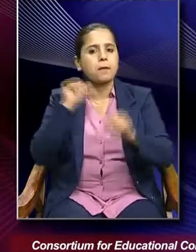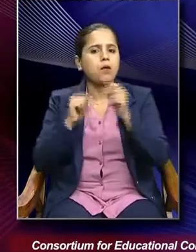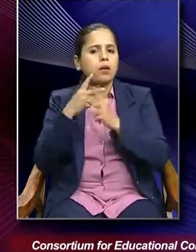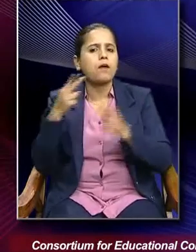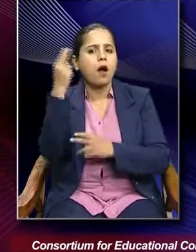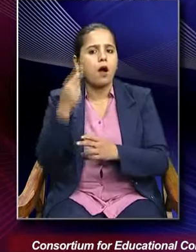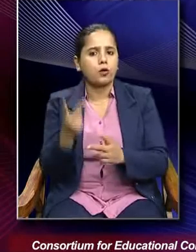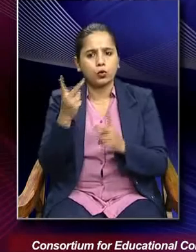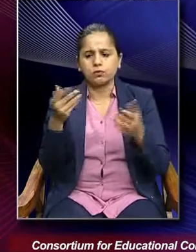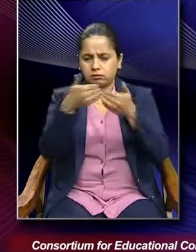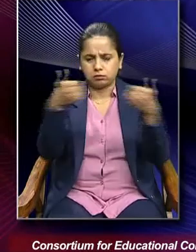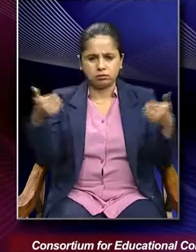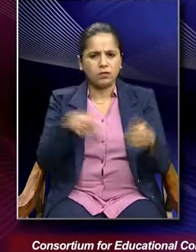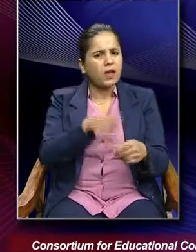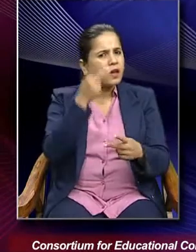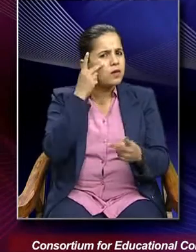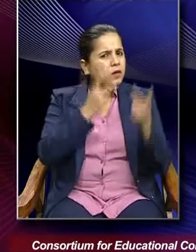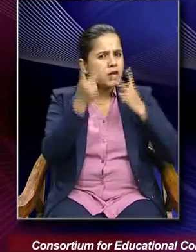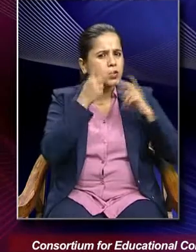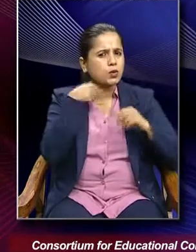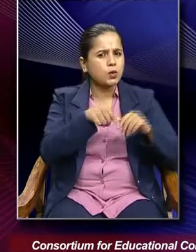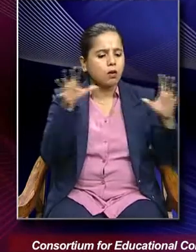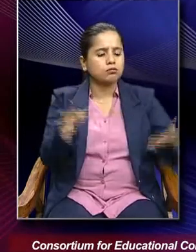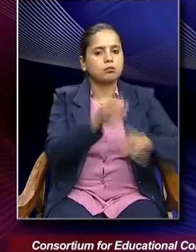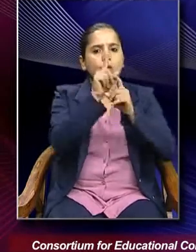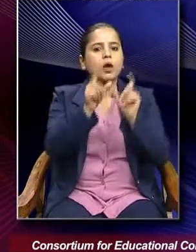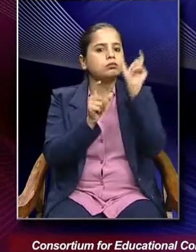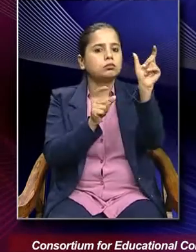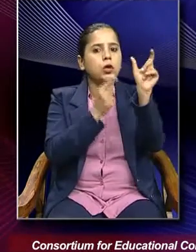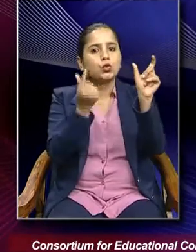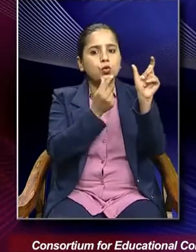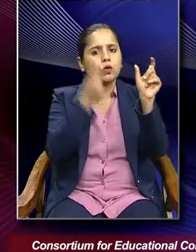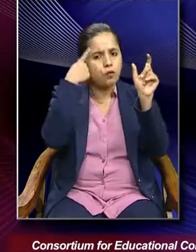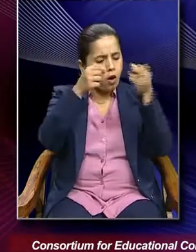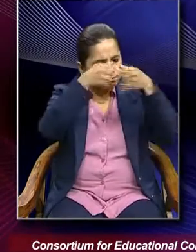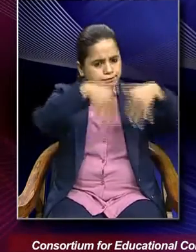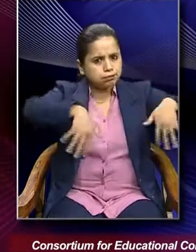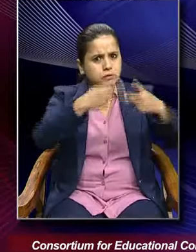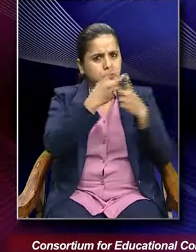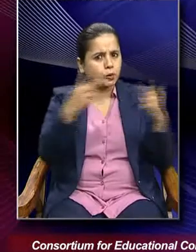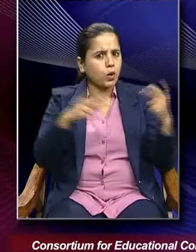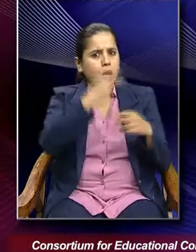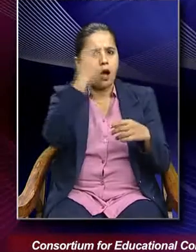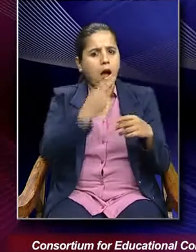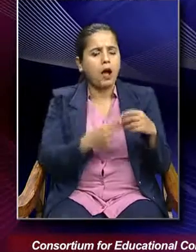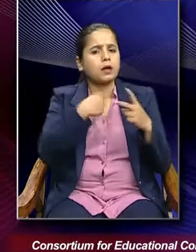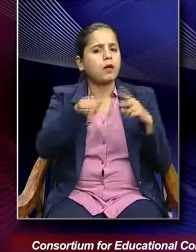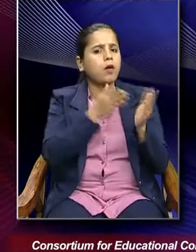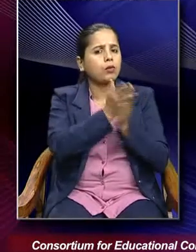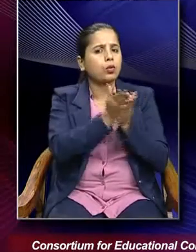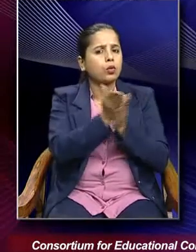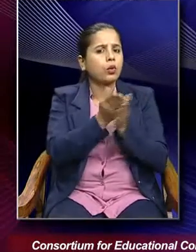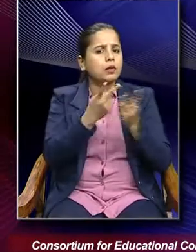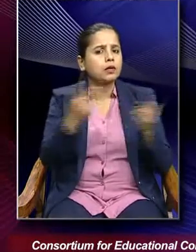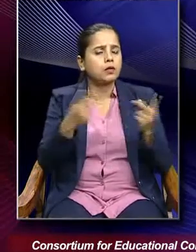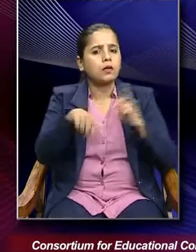art. Visual art is an umbrella term used for various artistic disciplines that